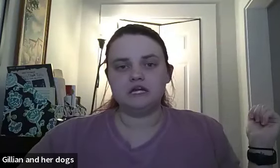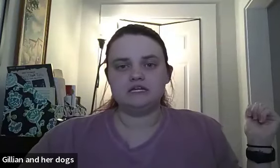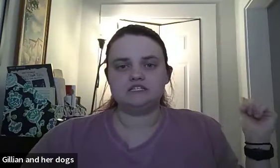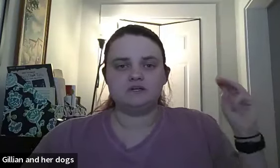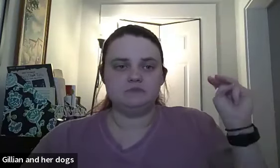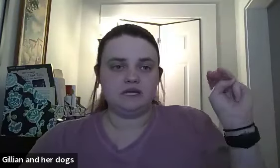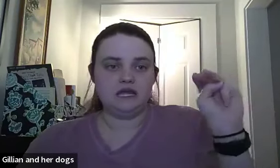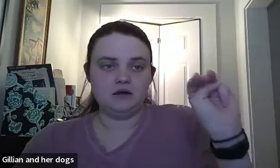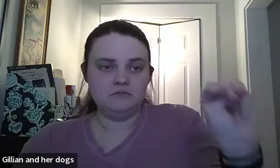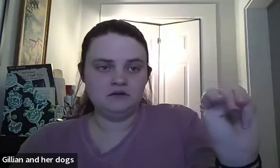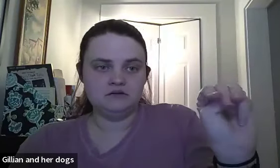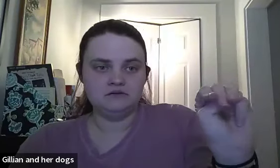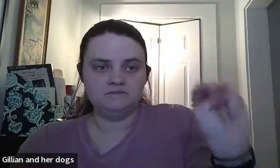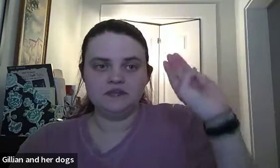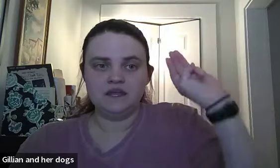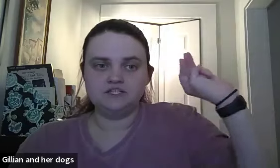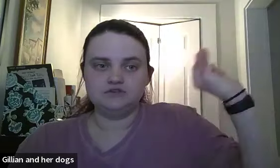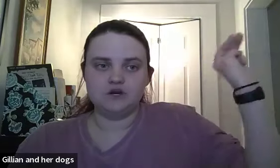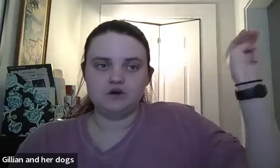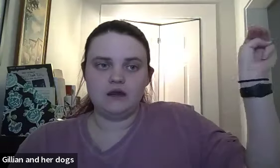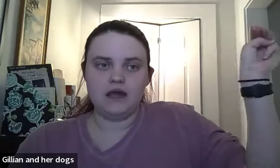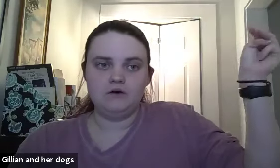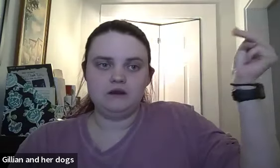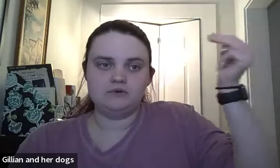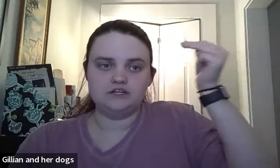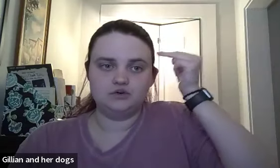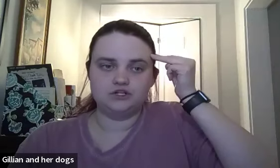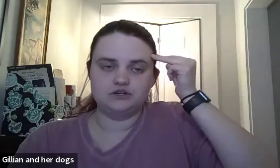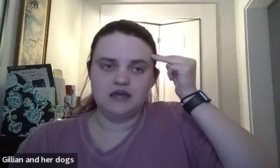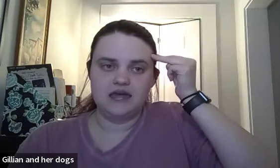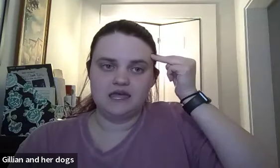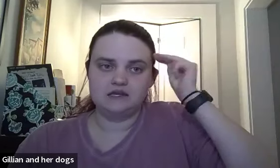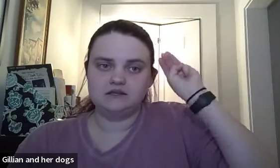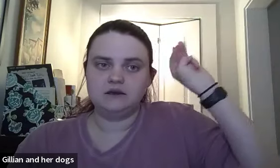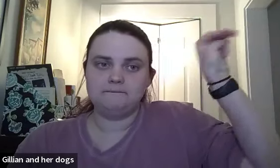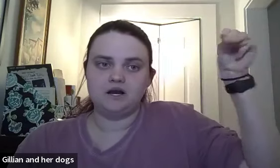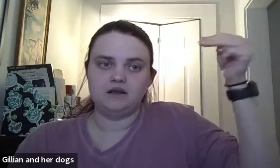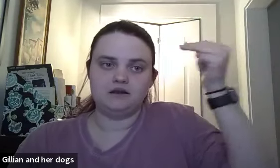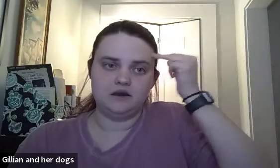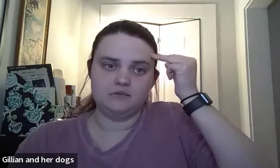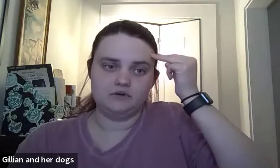Montgomery is going to be an M, and you go out and bring it towards your head.